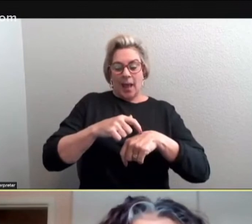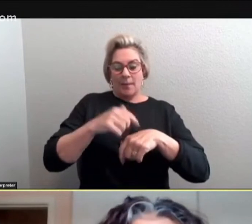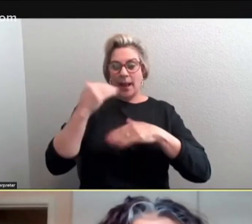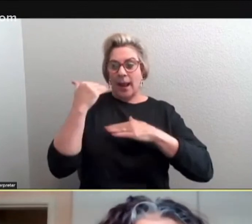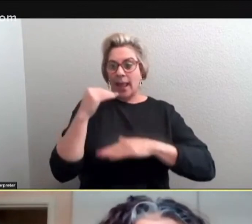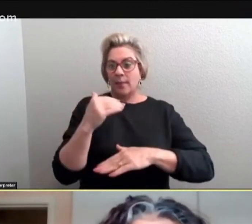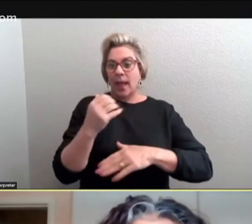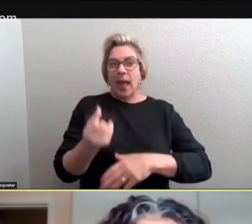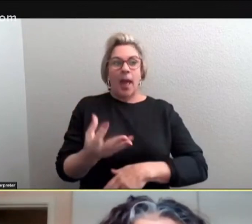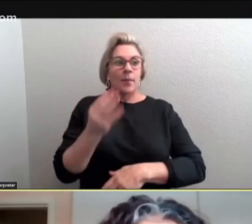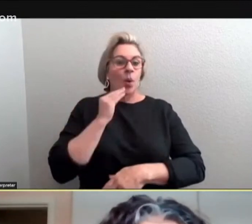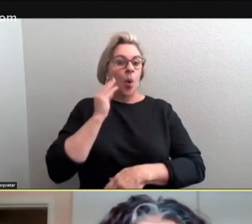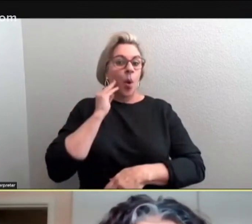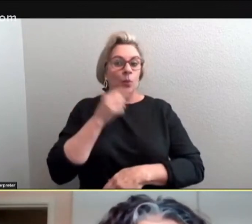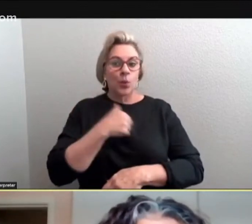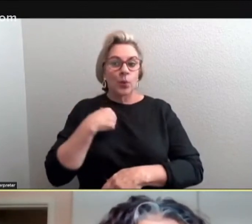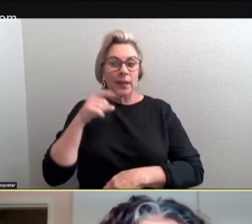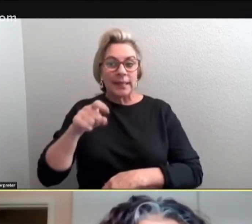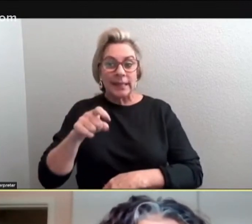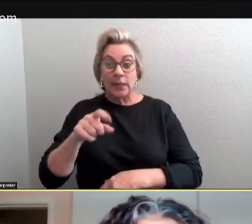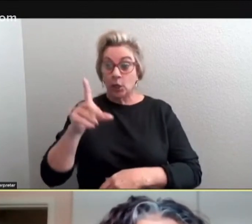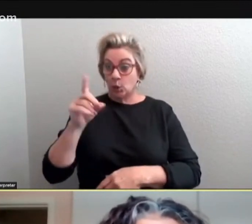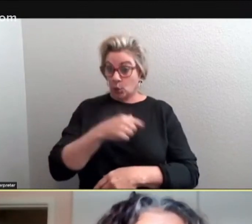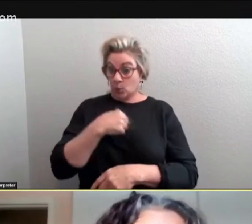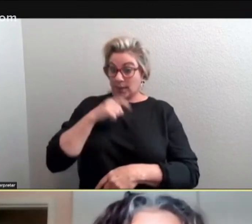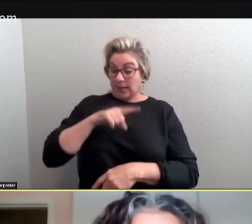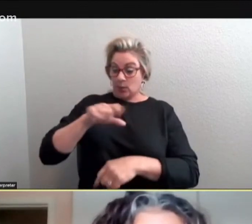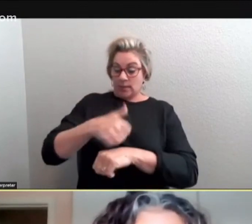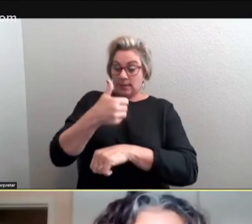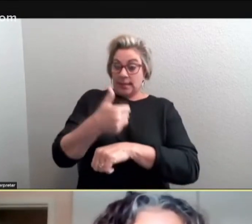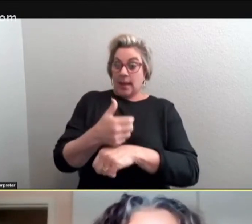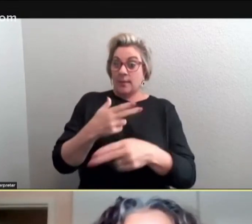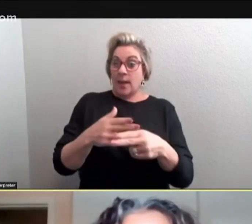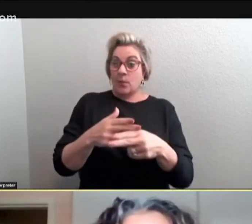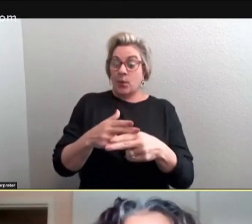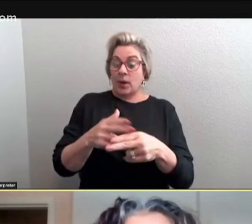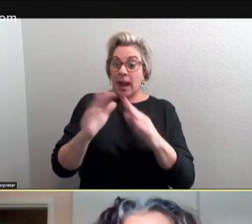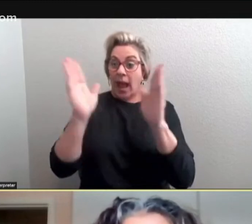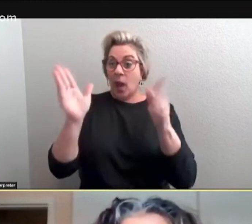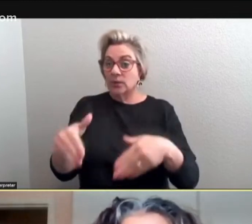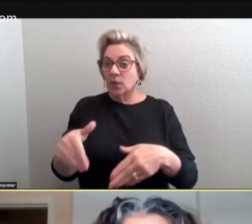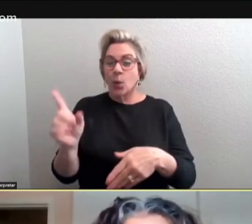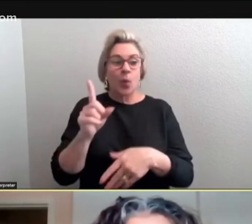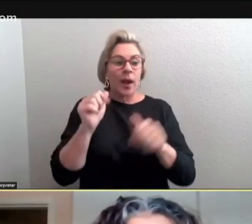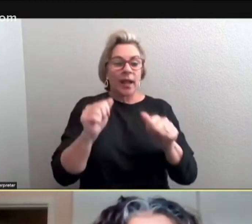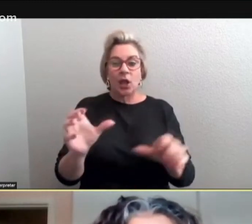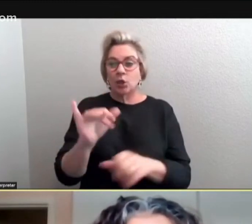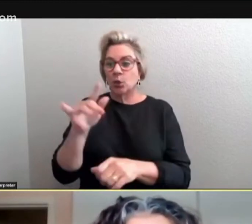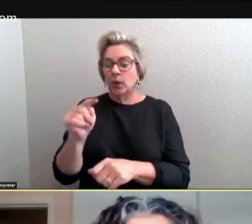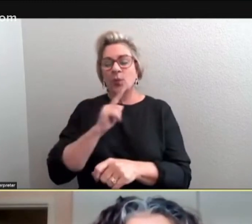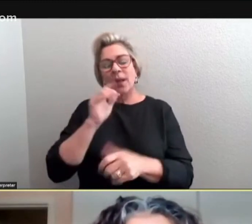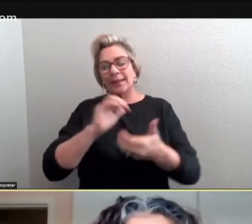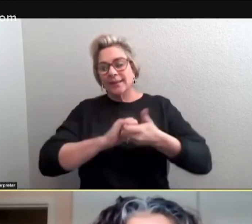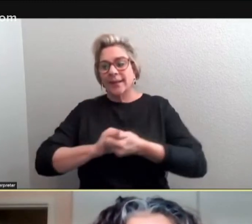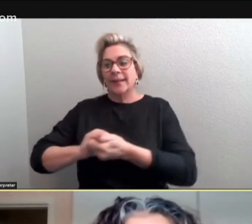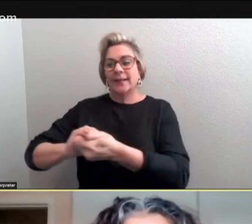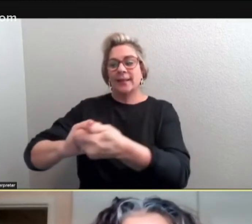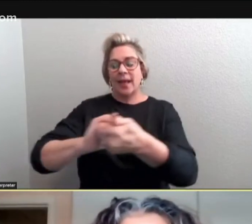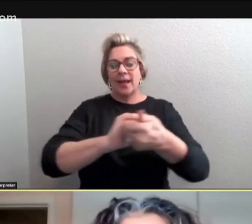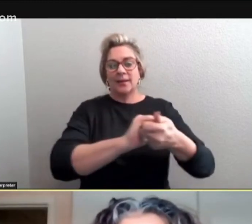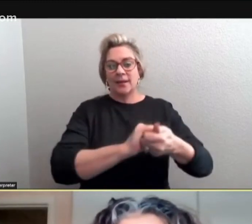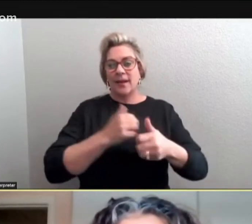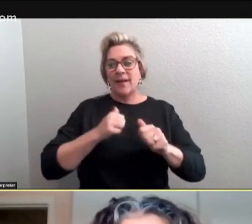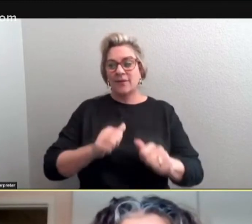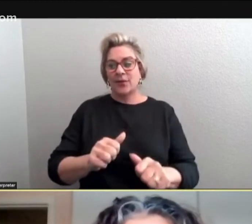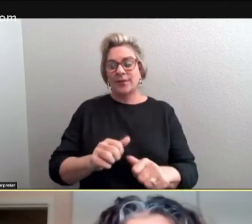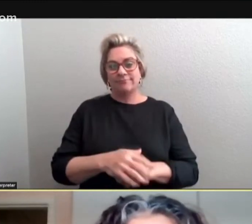are needed if we need to put up some temporary housing in the community, where could we do that? But it is a collective effort, and certainly not a